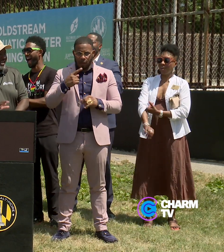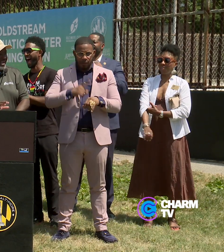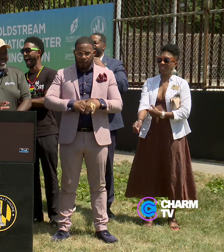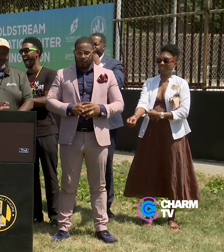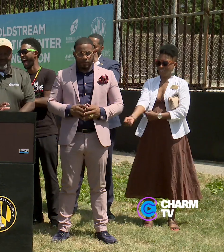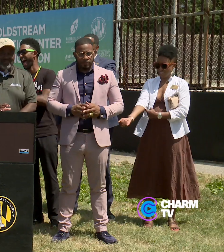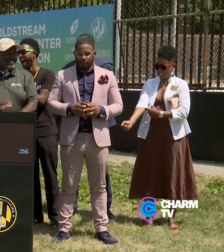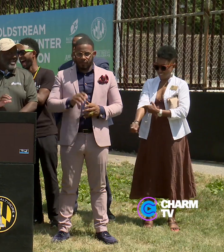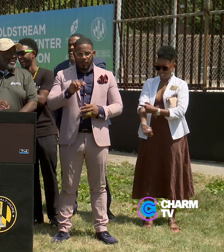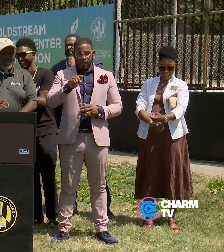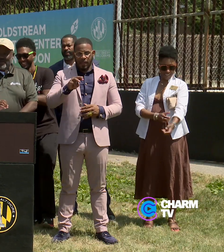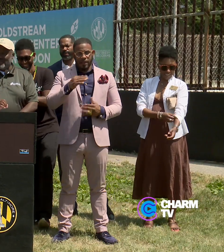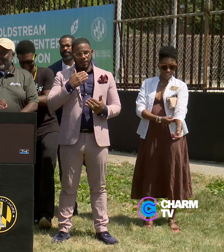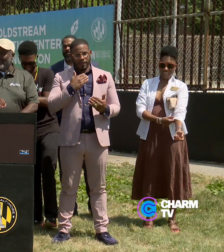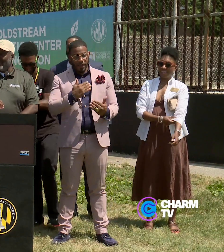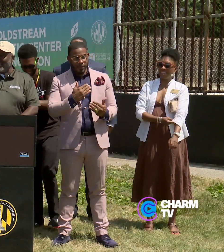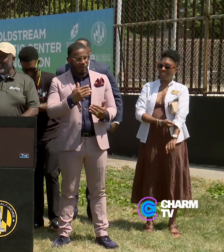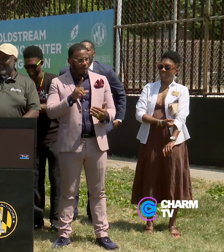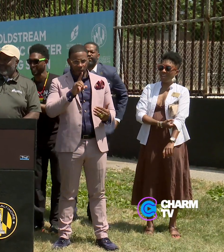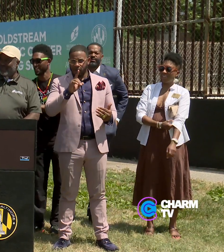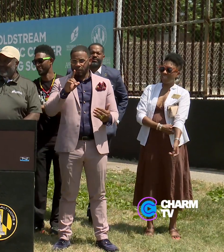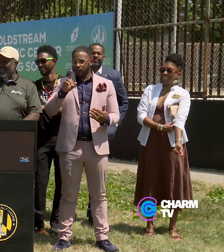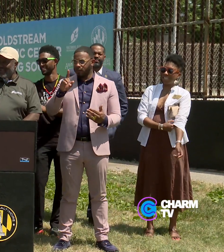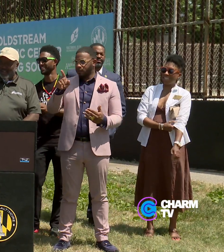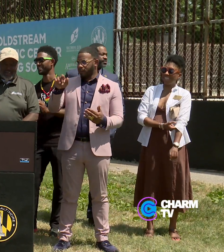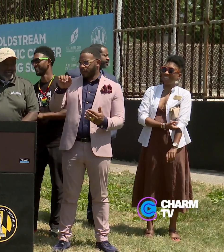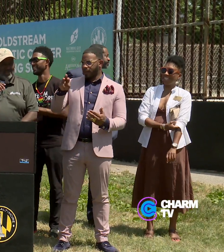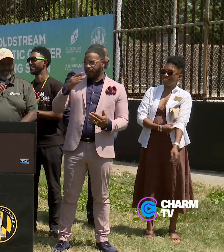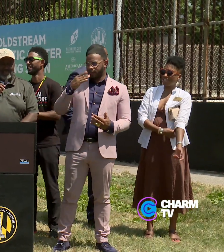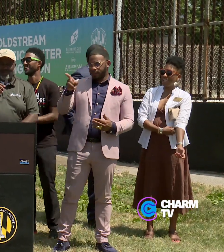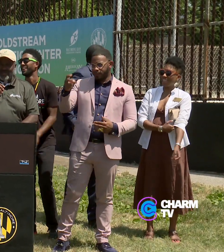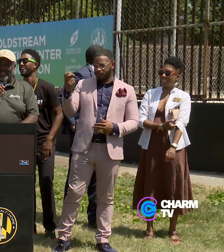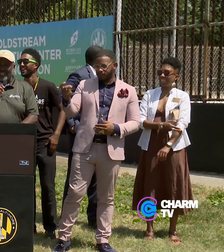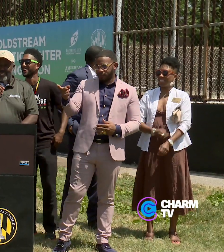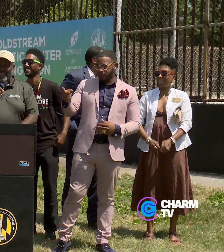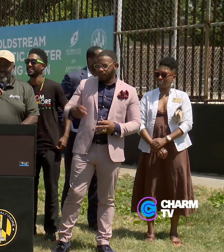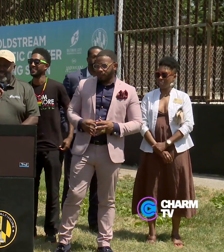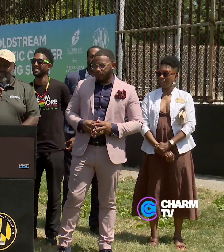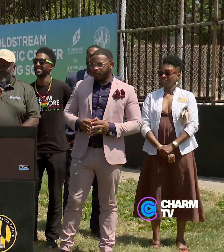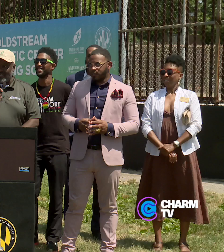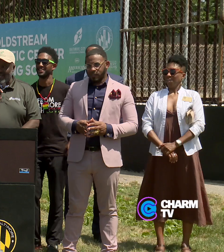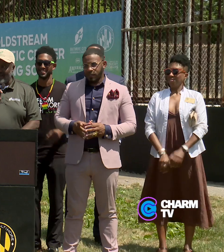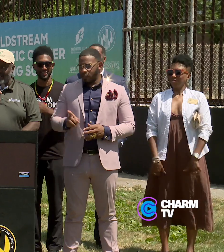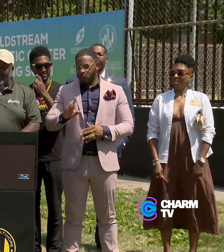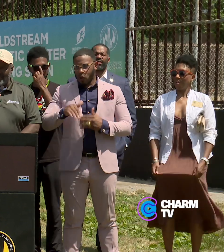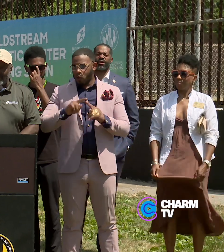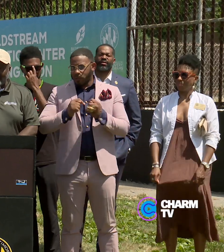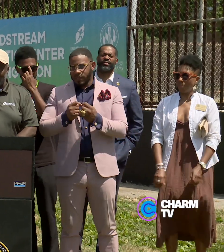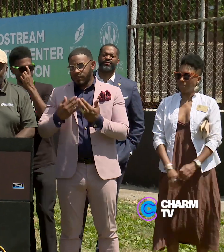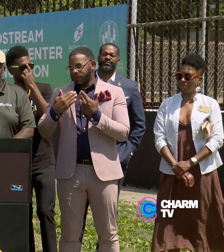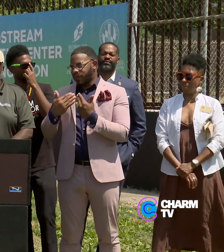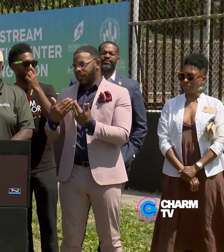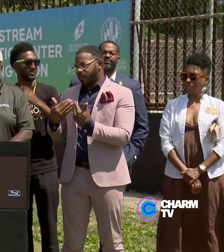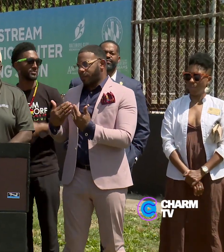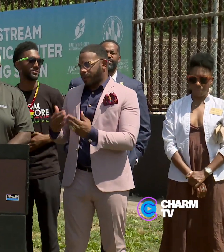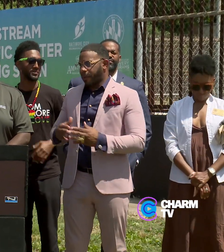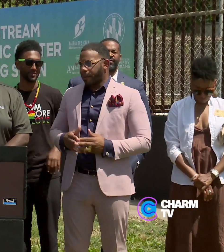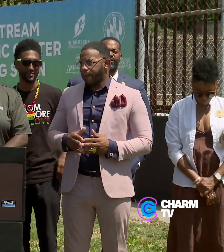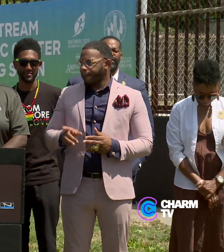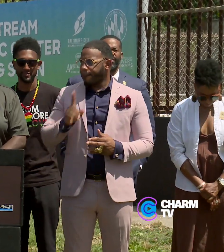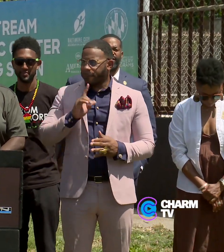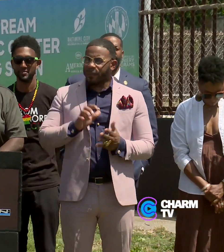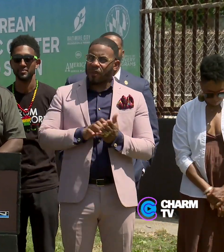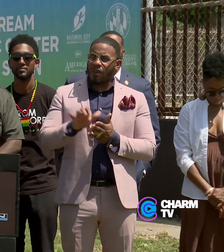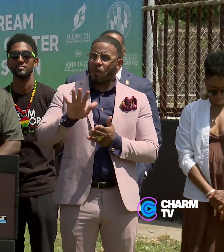So Adam, thank you. I don't know where, there you go, Adam. I was looking for you, and your entire team, because there